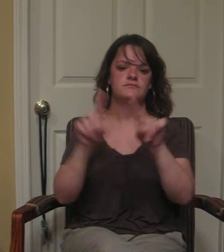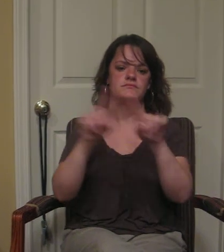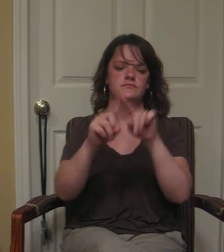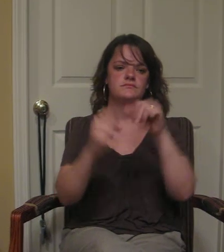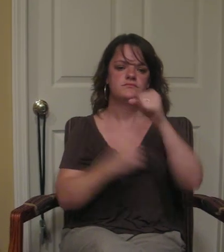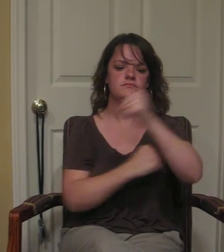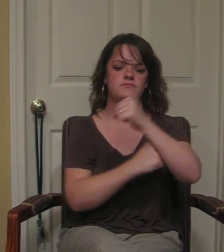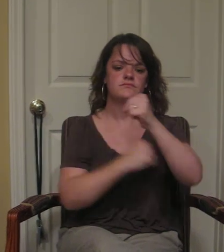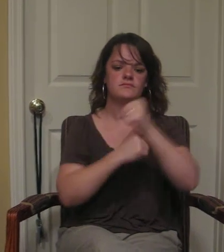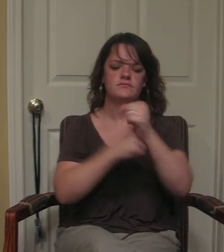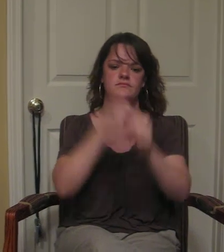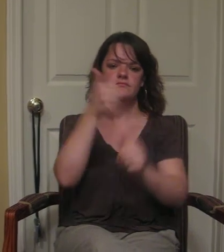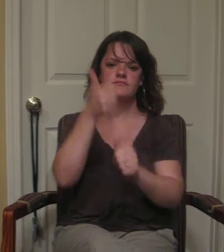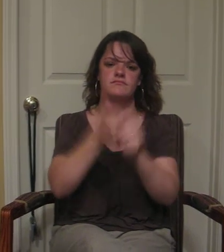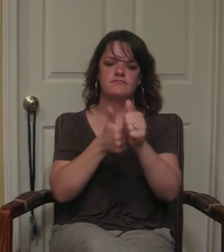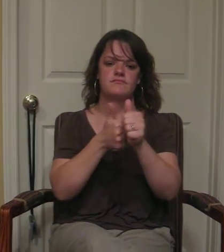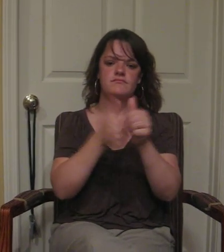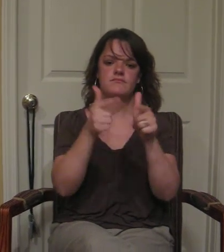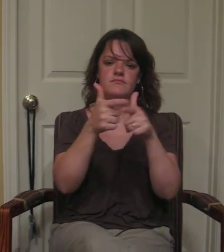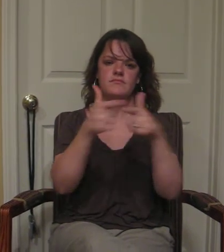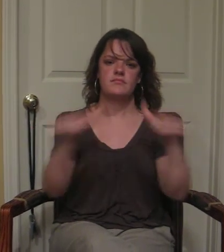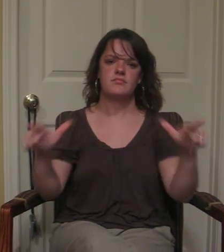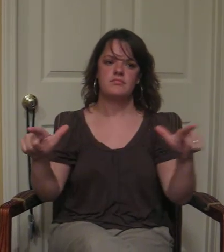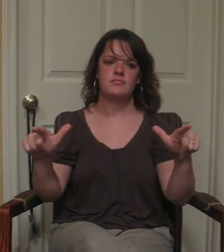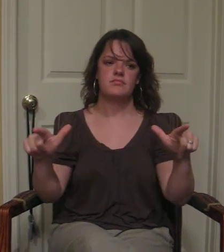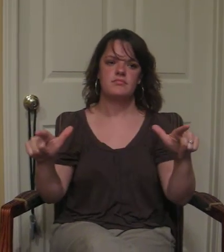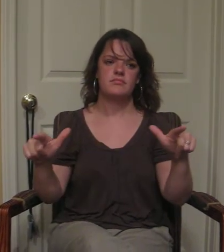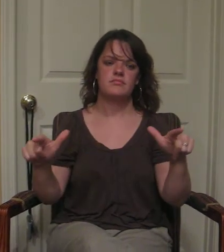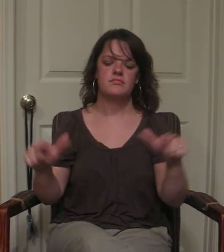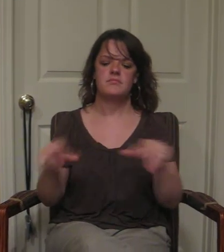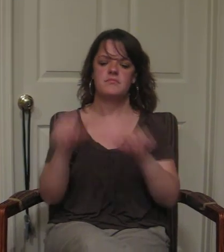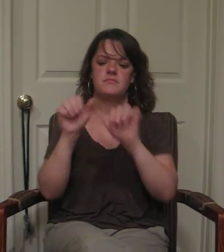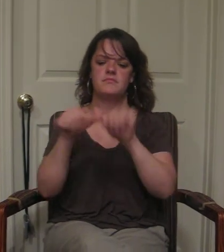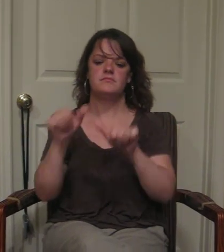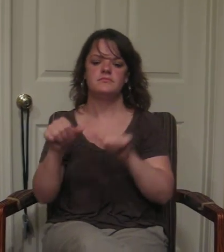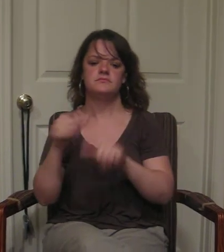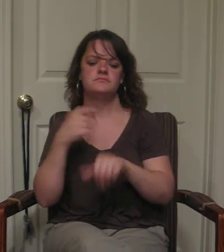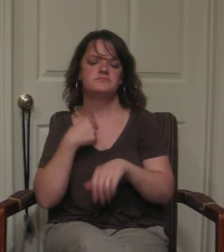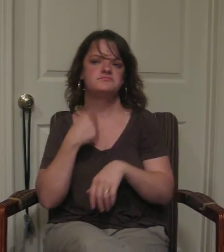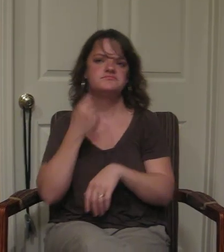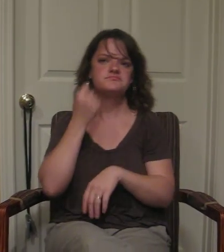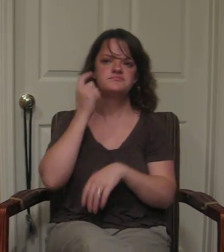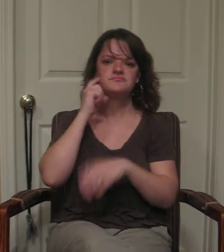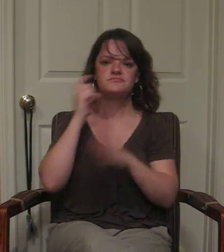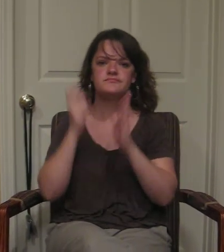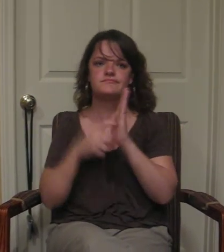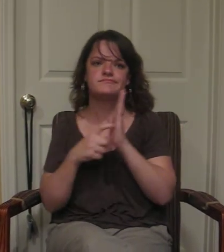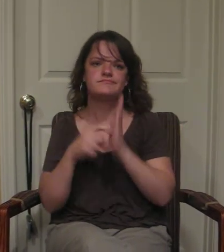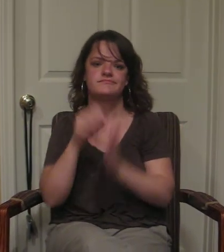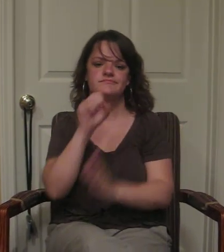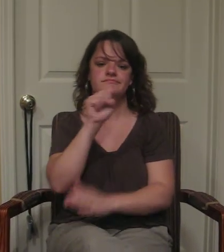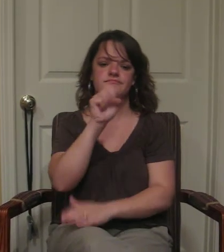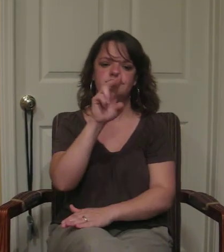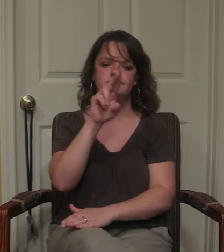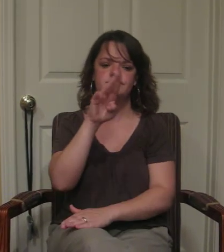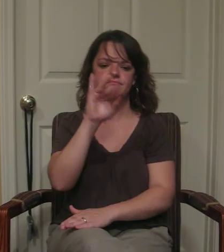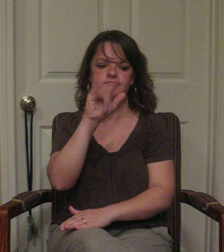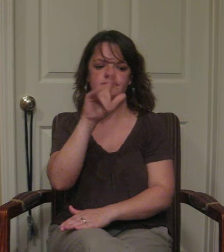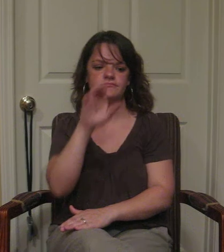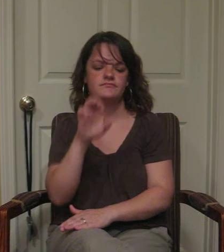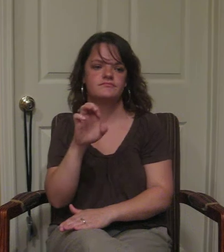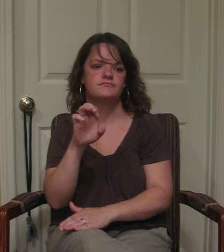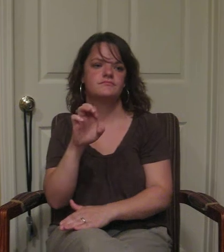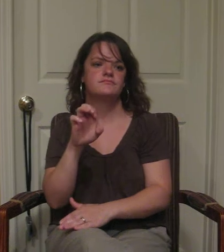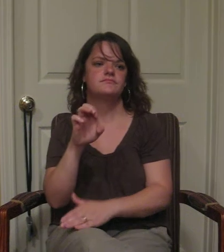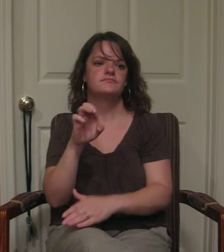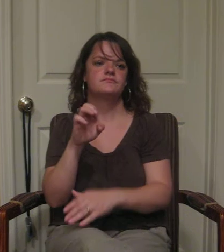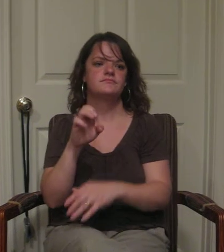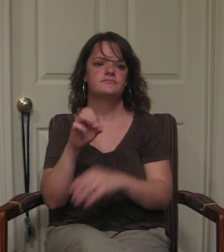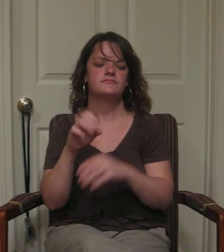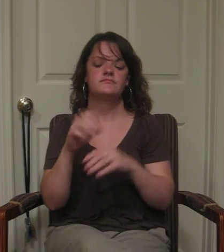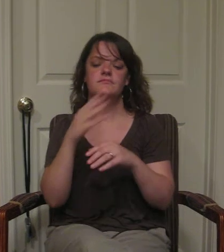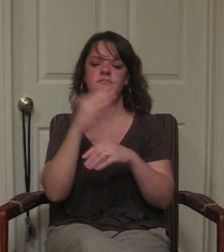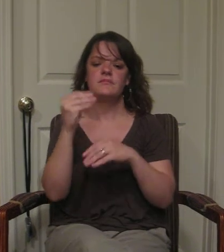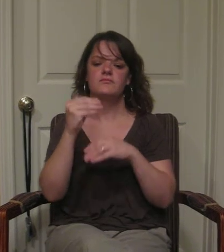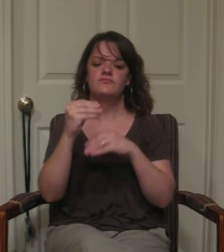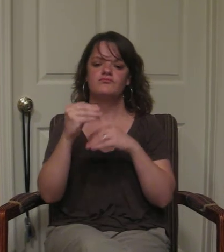ability to recognize subtleties, innuendos, etc., and to be able to adapt to cultural-based